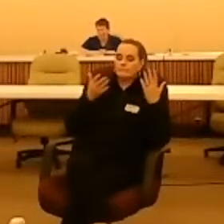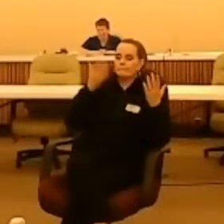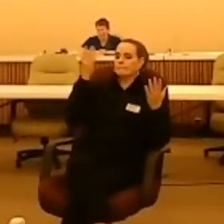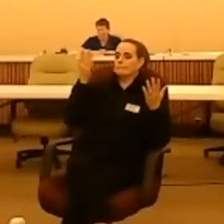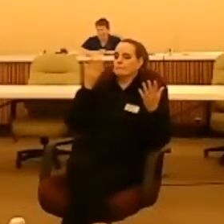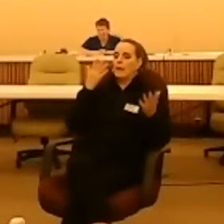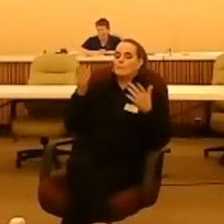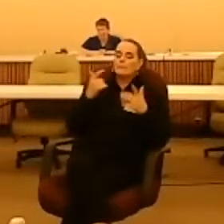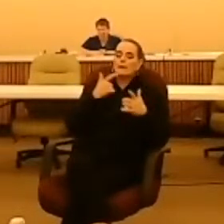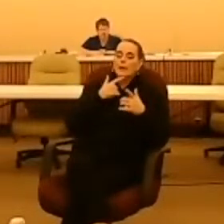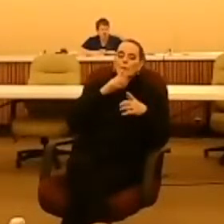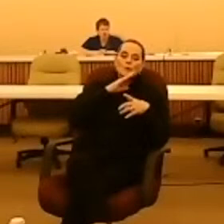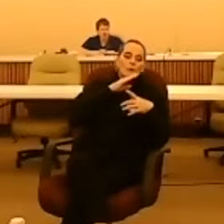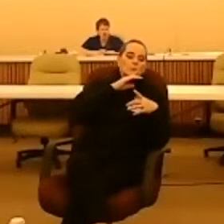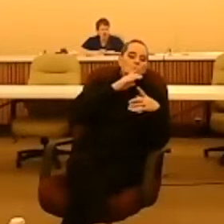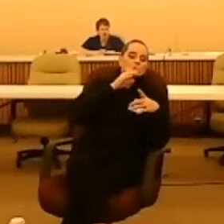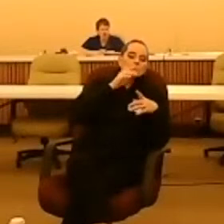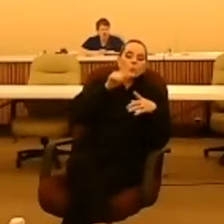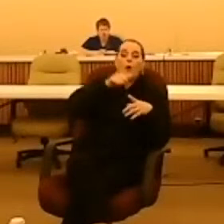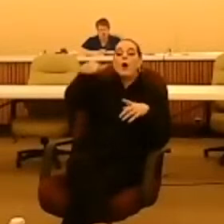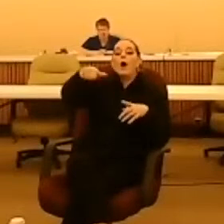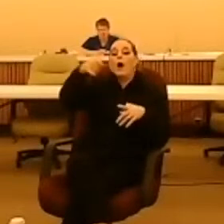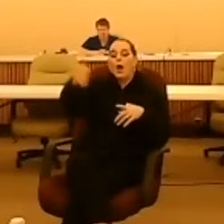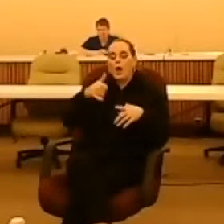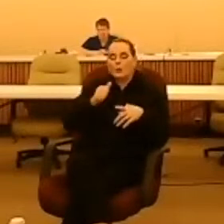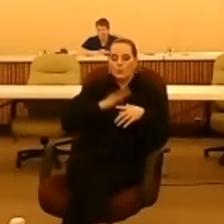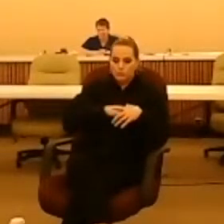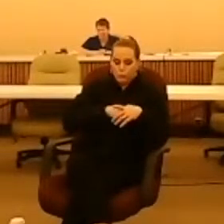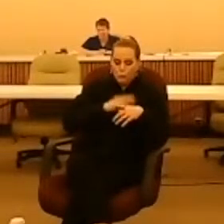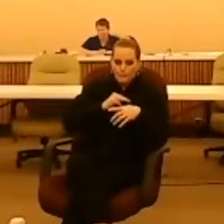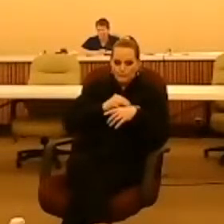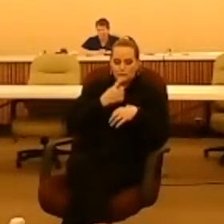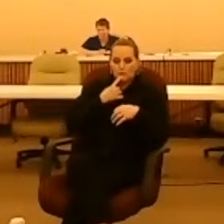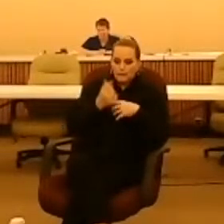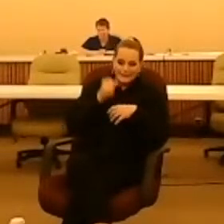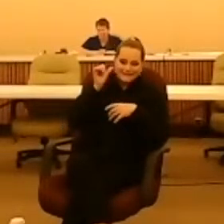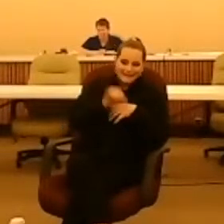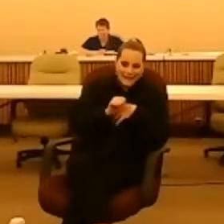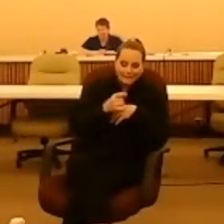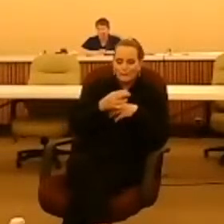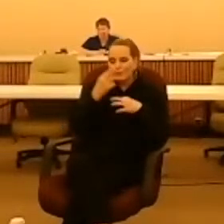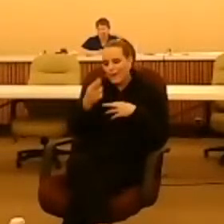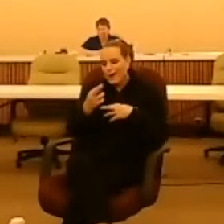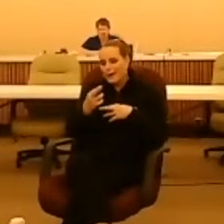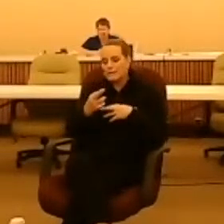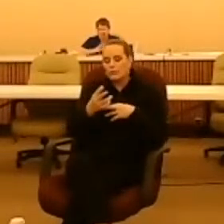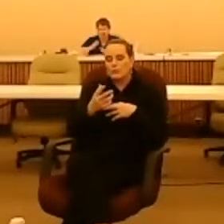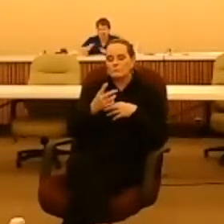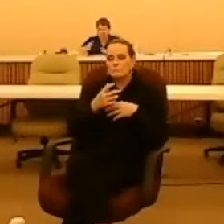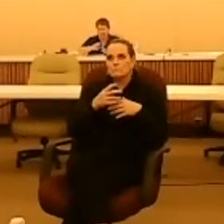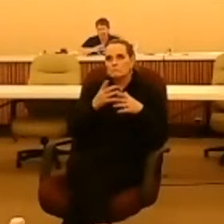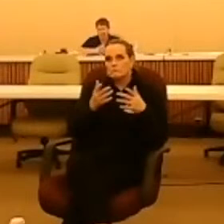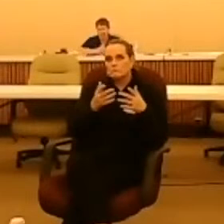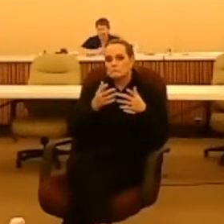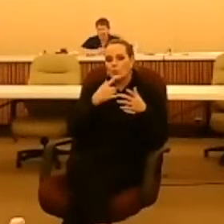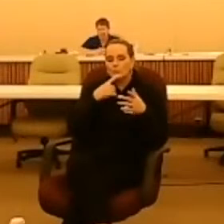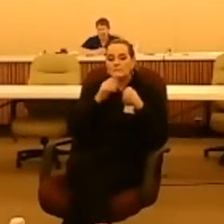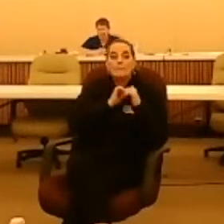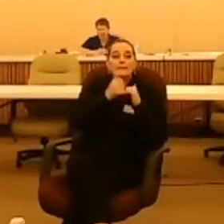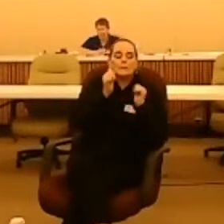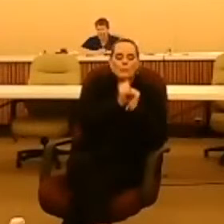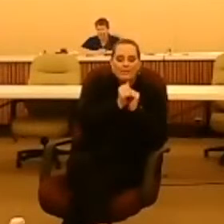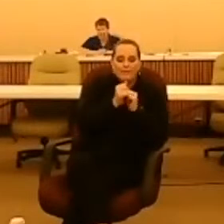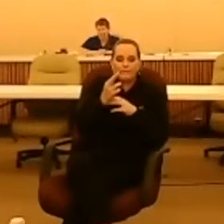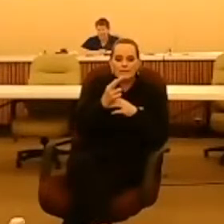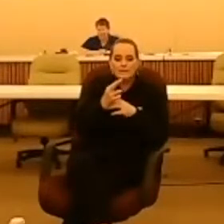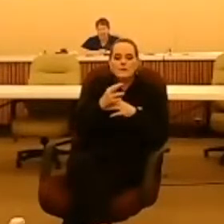talked other board members into denying a request for somebody who was a friend of theirs, or excuse me, who was competing with a friend of theirs so that